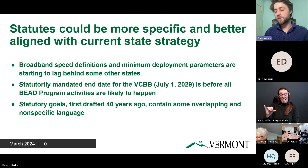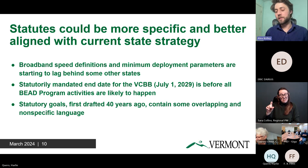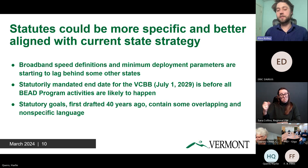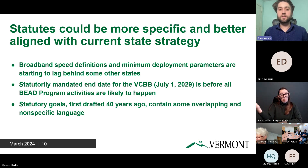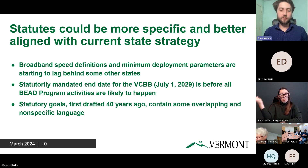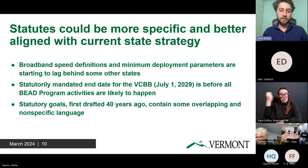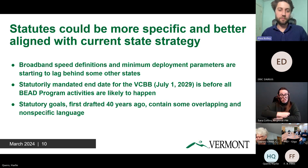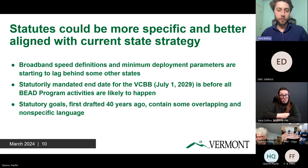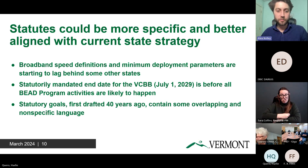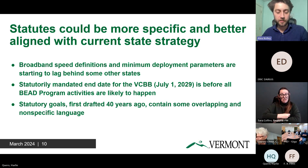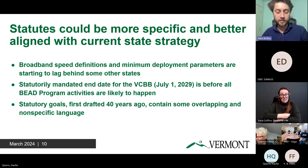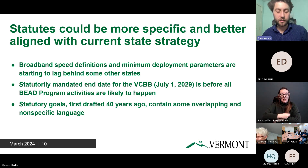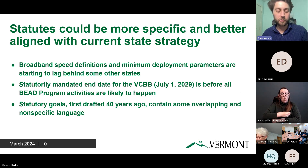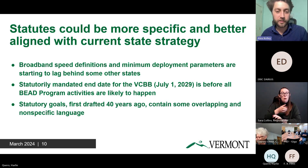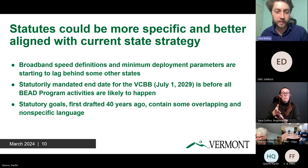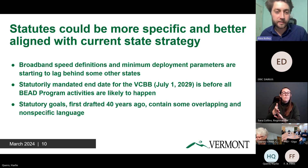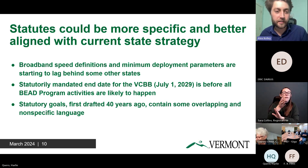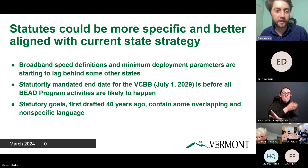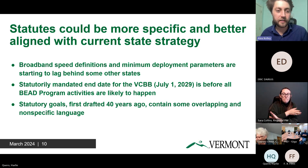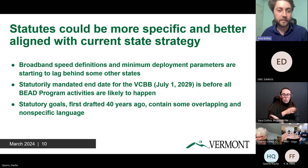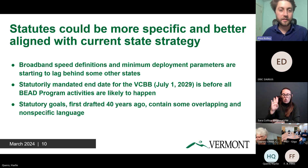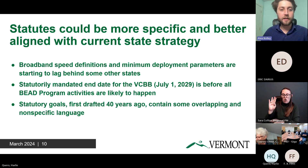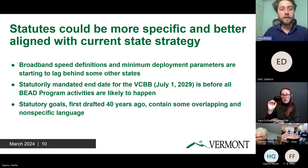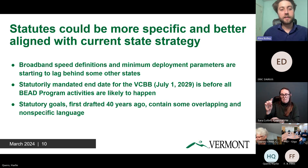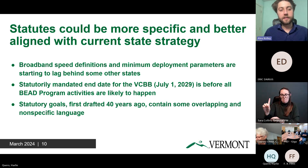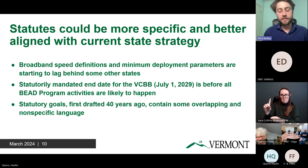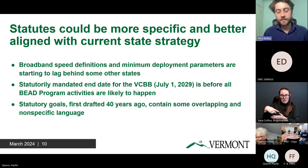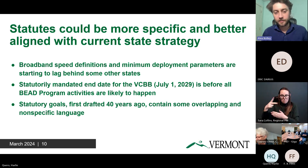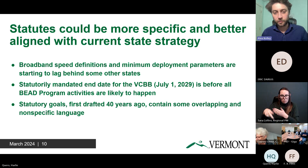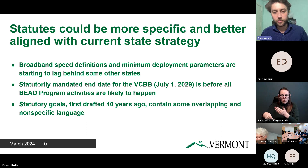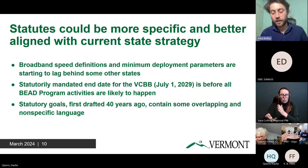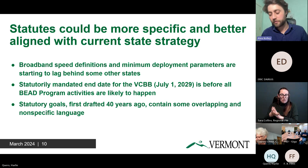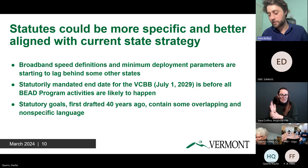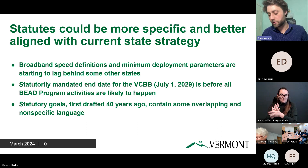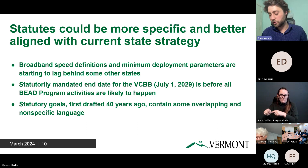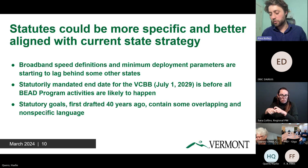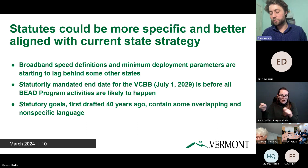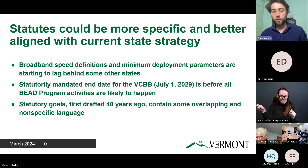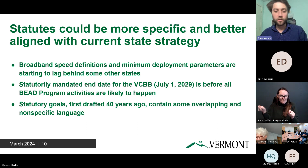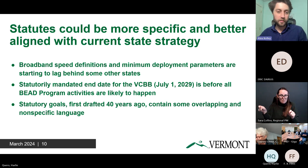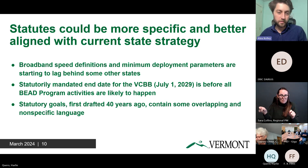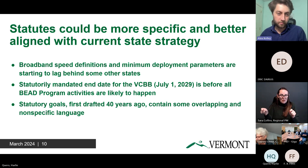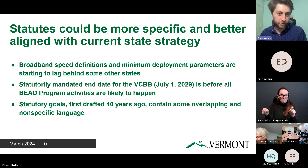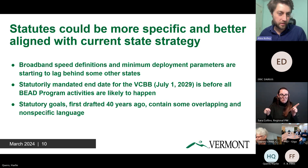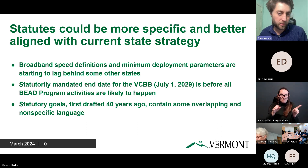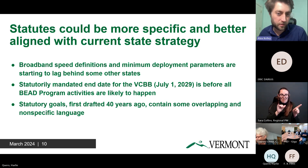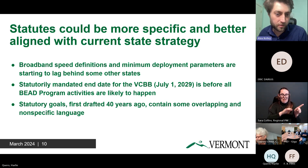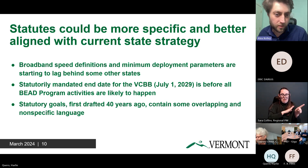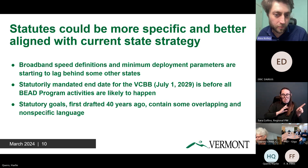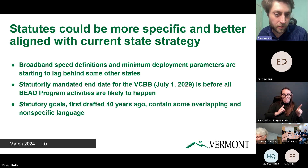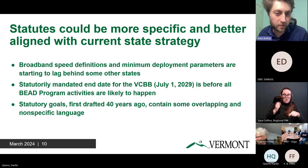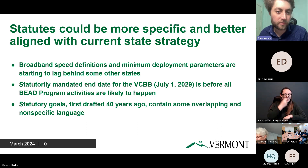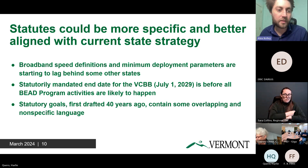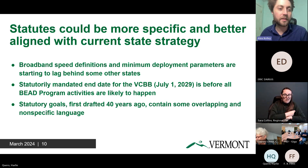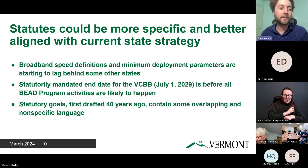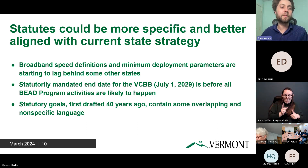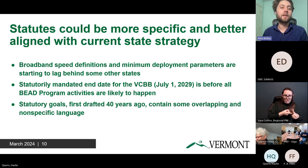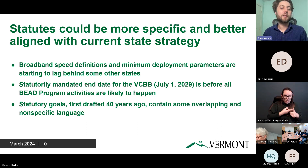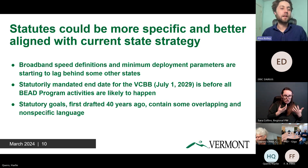happen, in particular the enforcement and oversight and that the state is going to have to do for the recipients of the